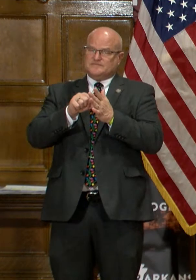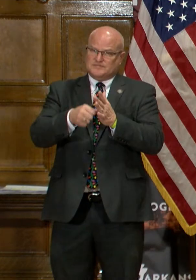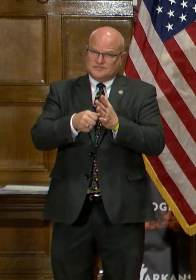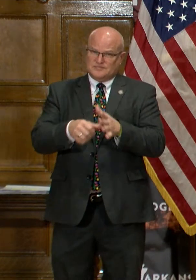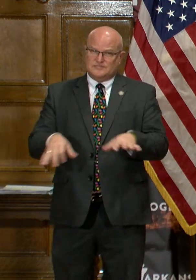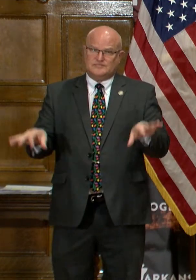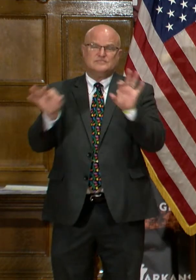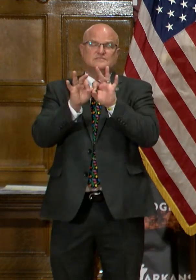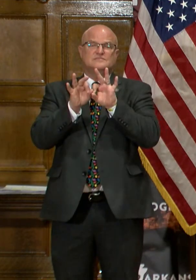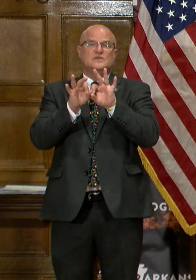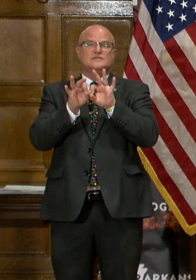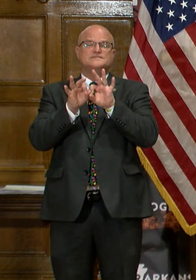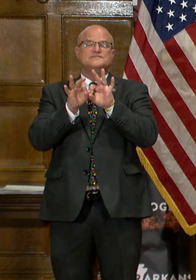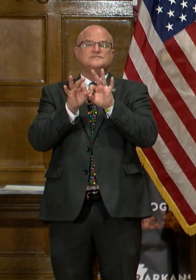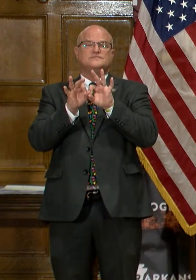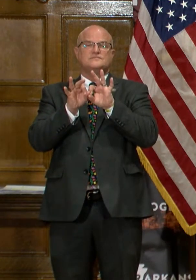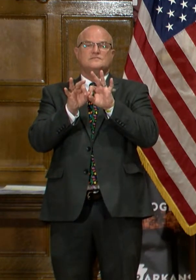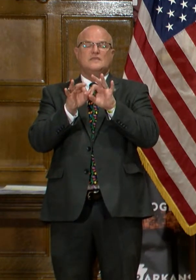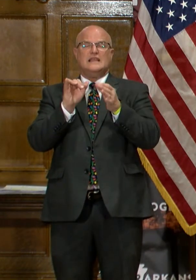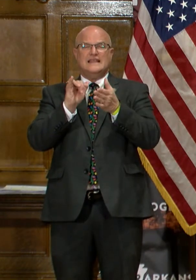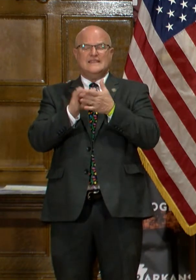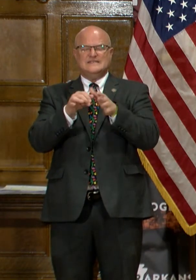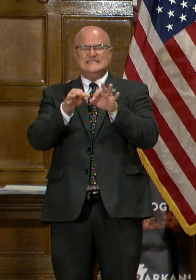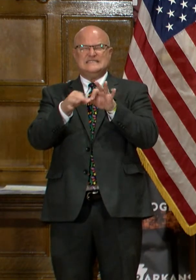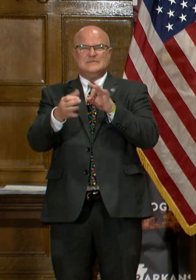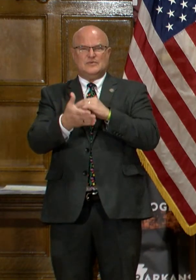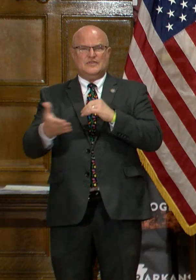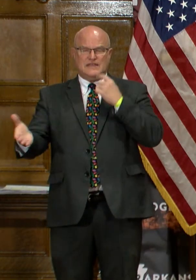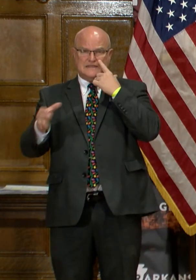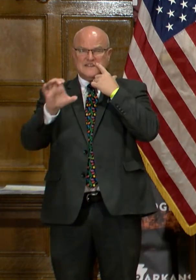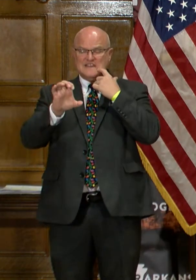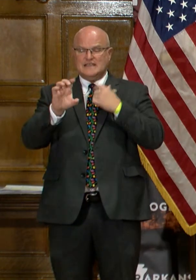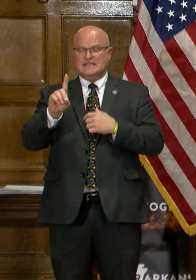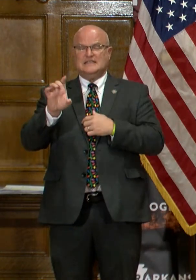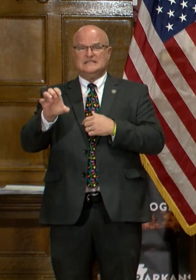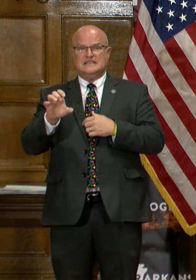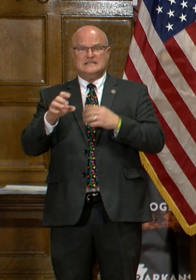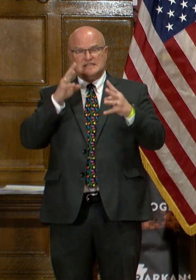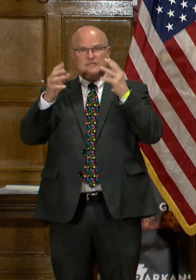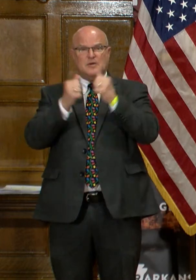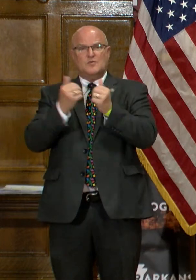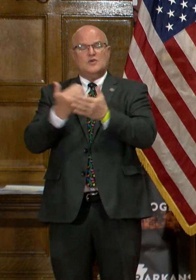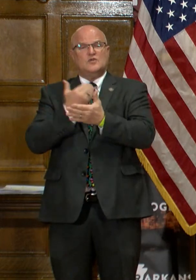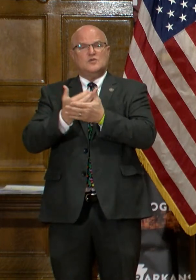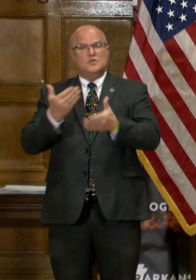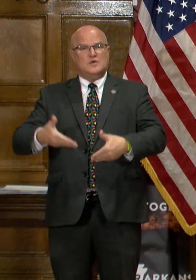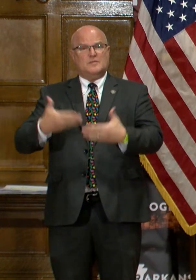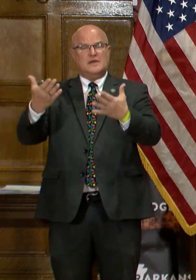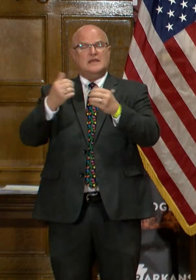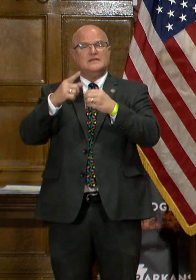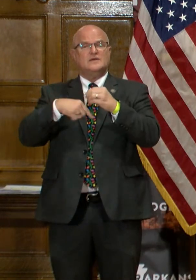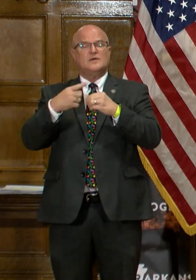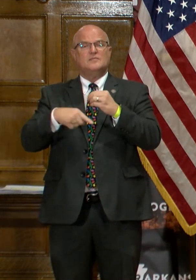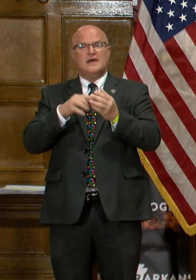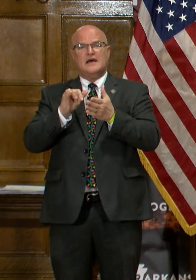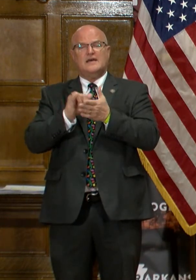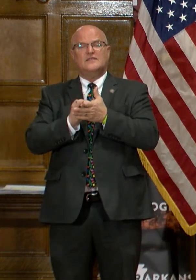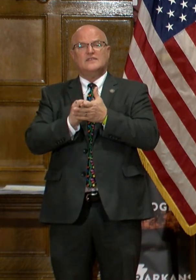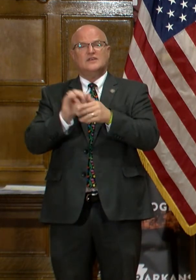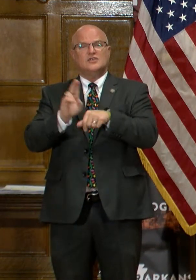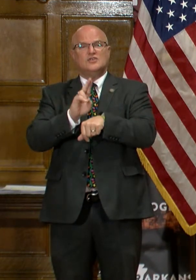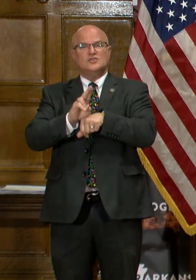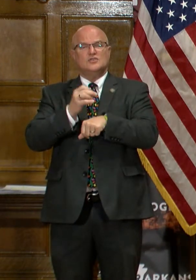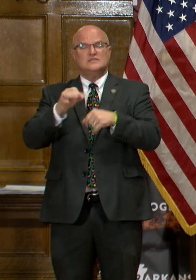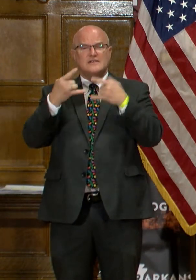importance of those simple measures. The CDC has come out with new recommendations with regard to the